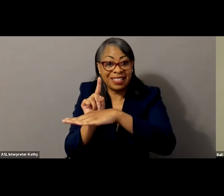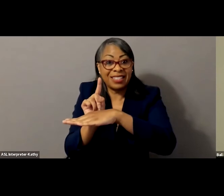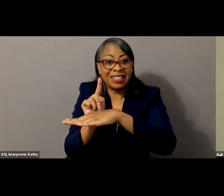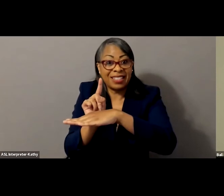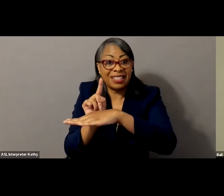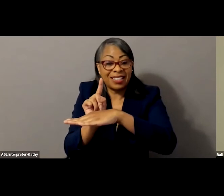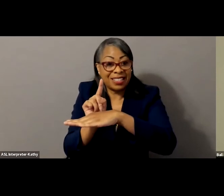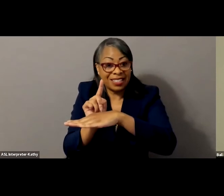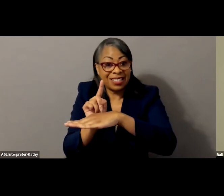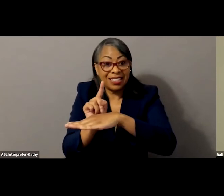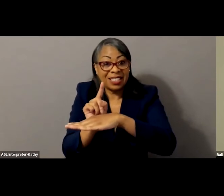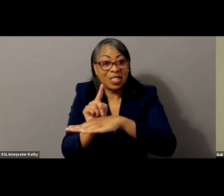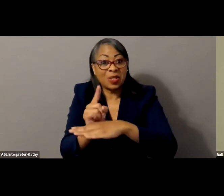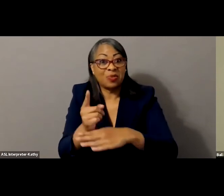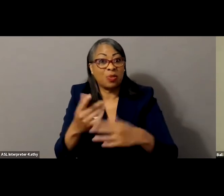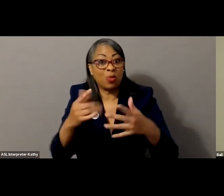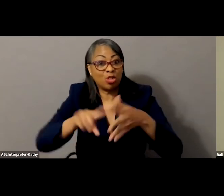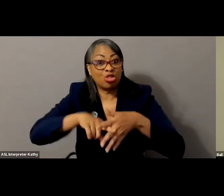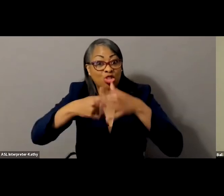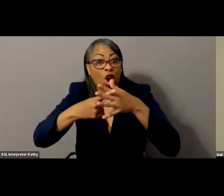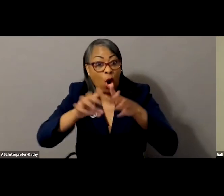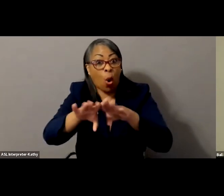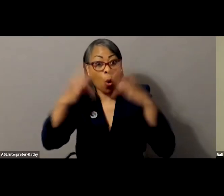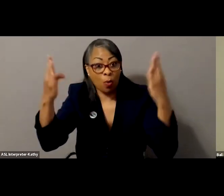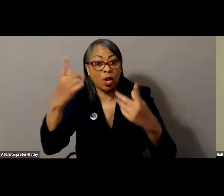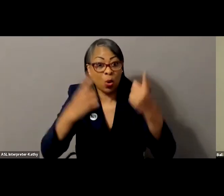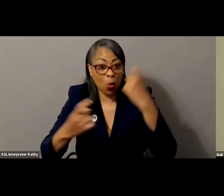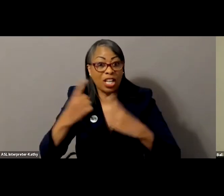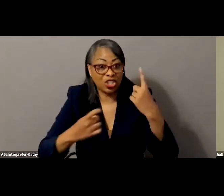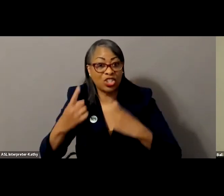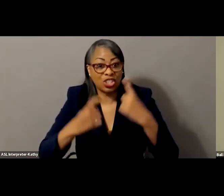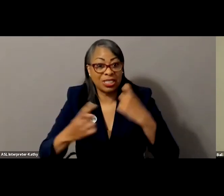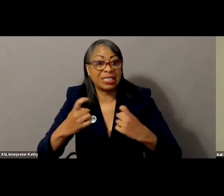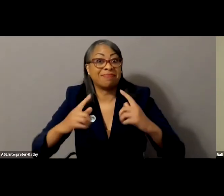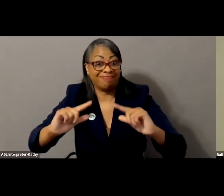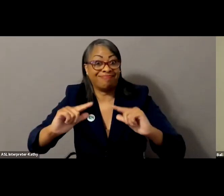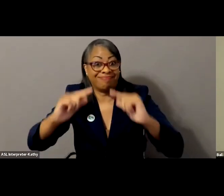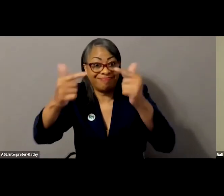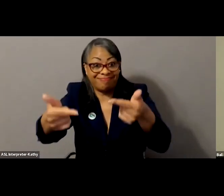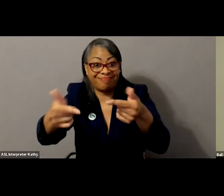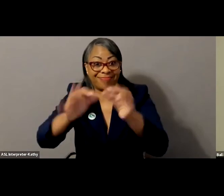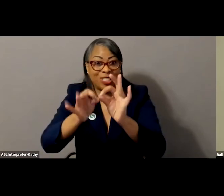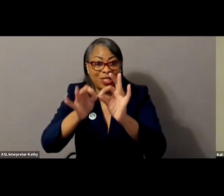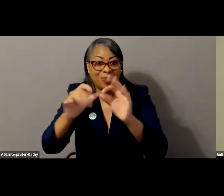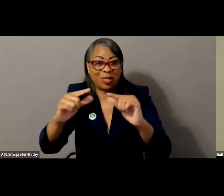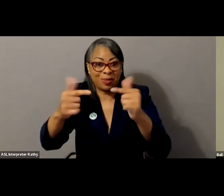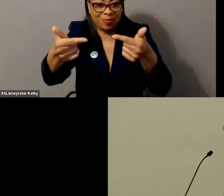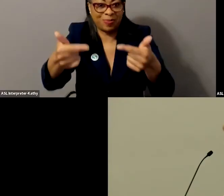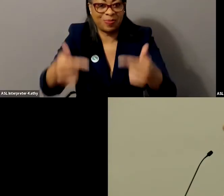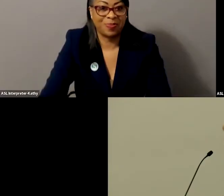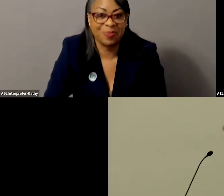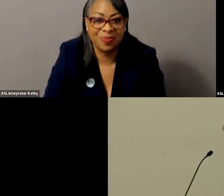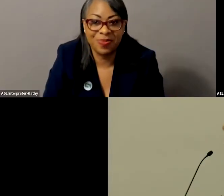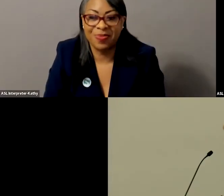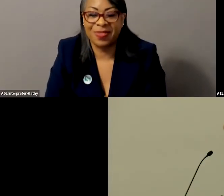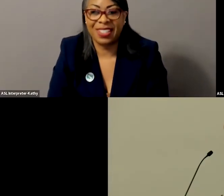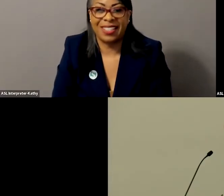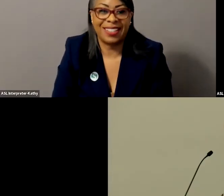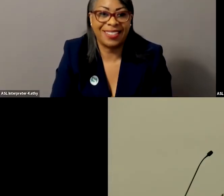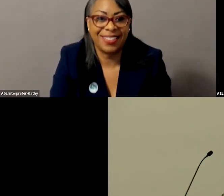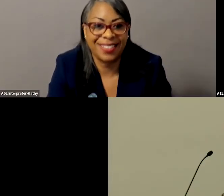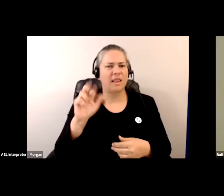we welcome questions. Maybe I'll start and really give an opportunity to Larry and Sam